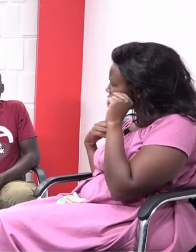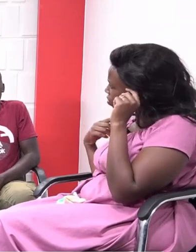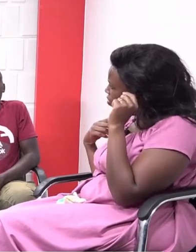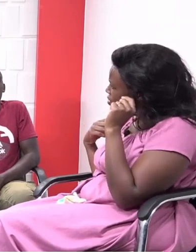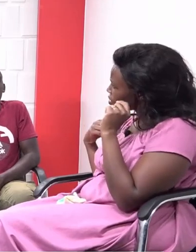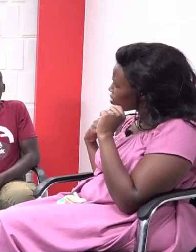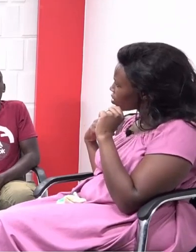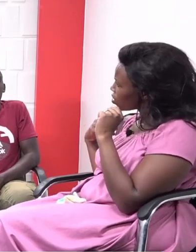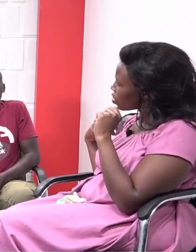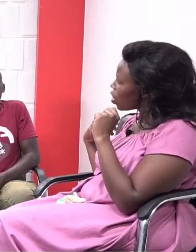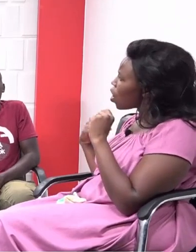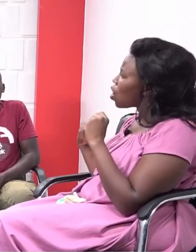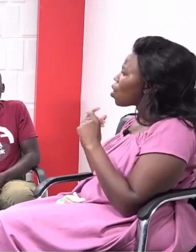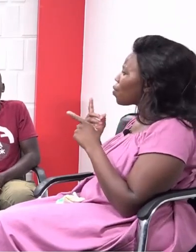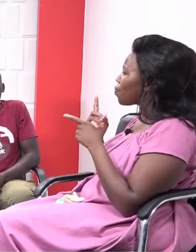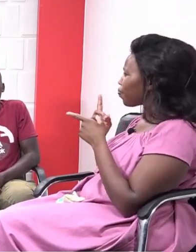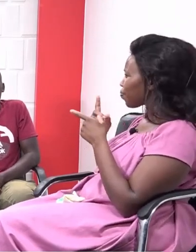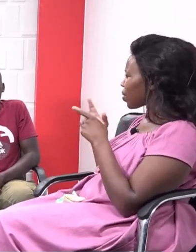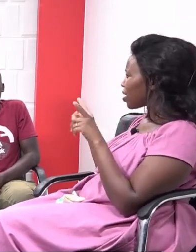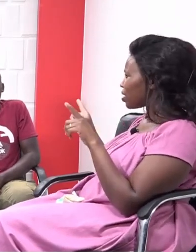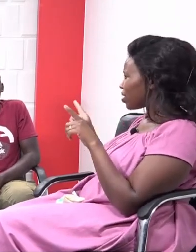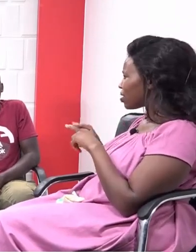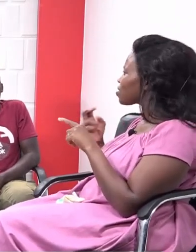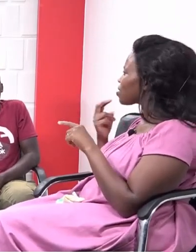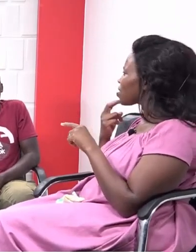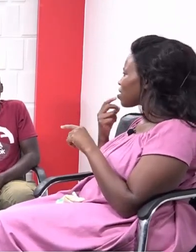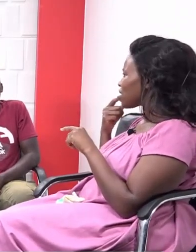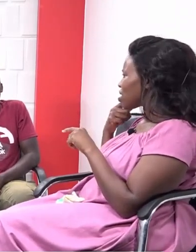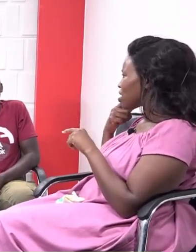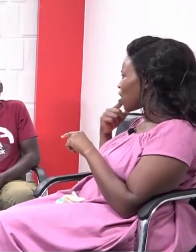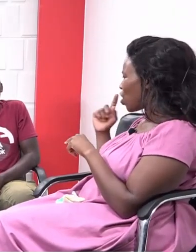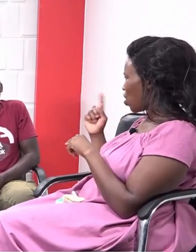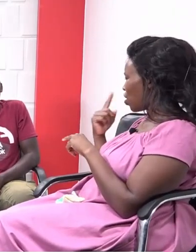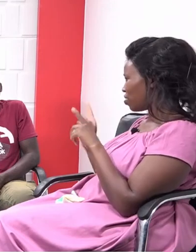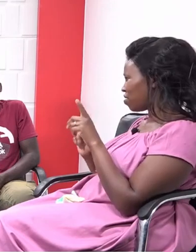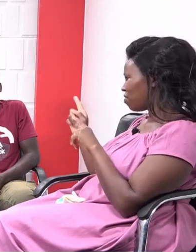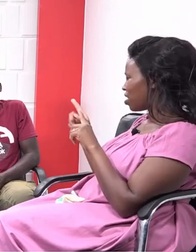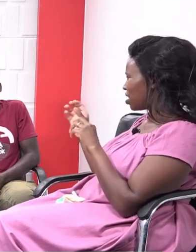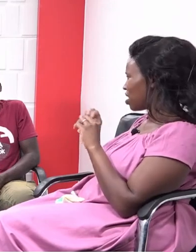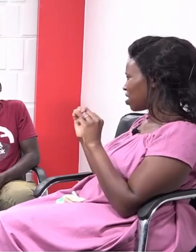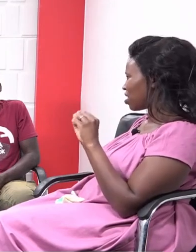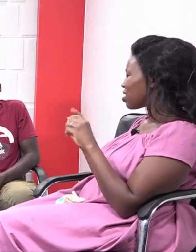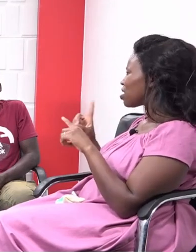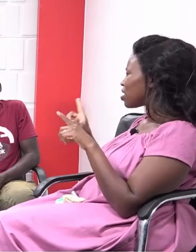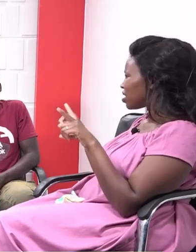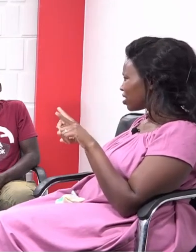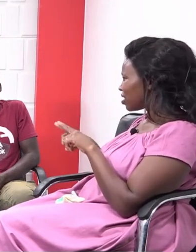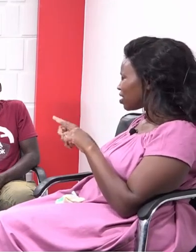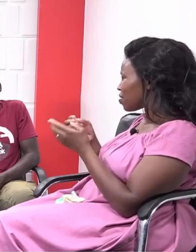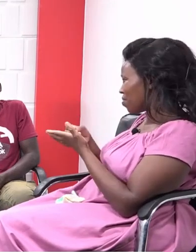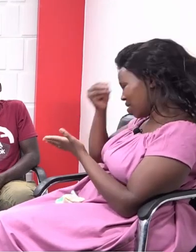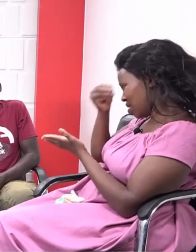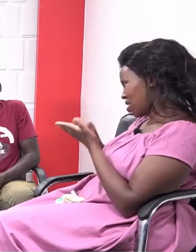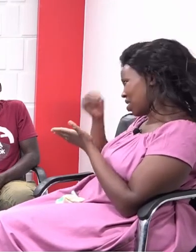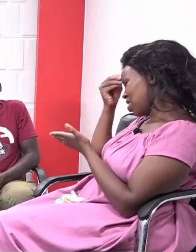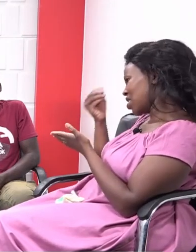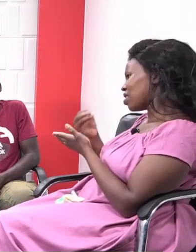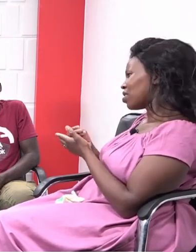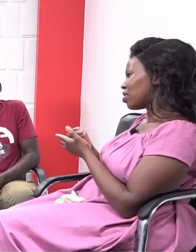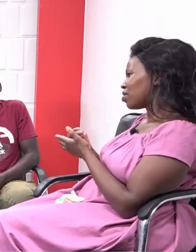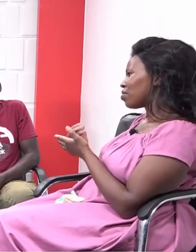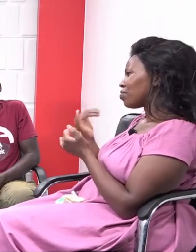travel your place ili to sample on behalf of a client. Nikiwaambia na kupeleka place in Malaysia, Singapore, in a certain hotel